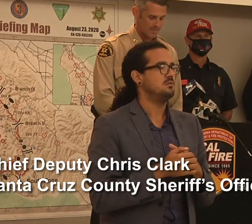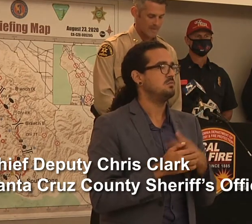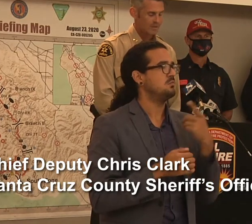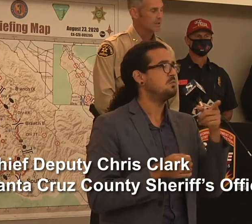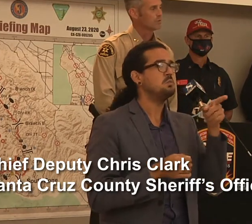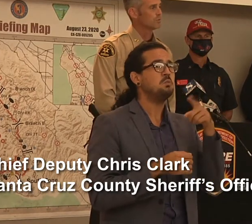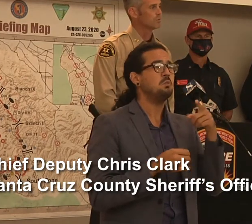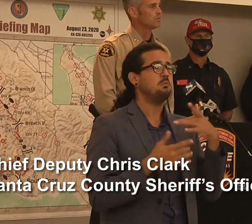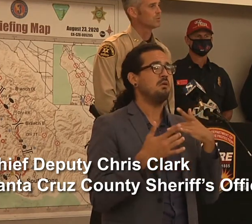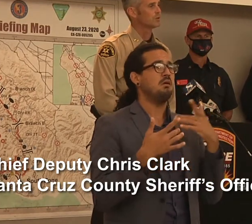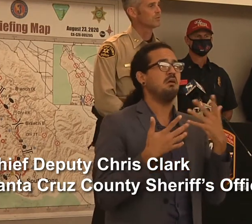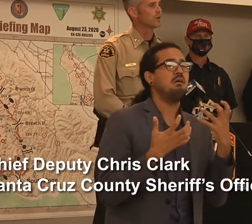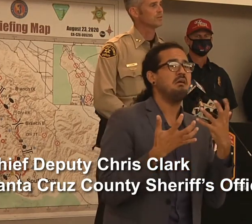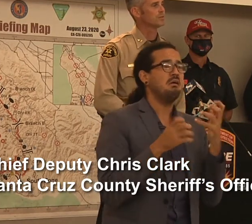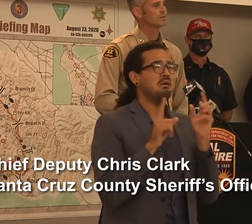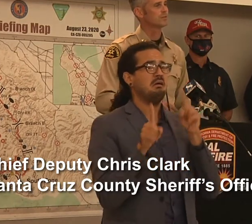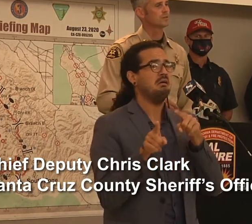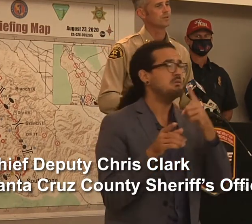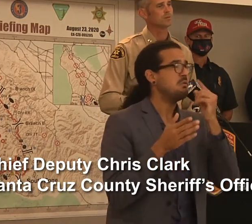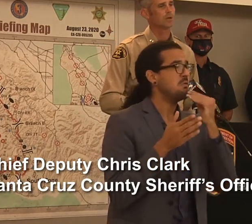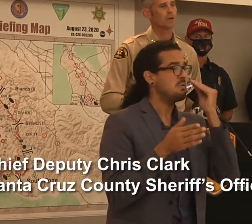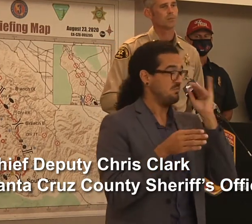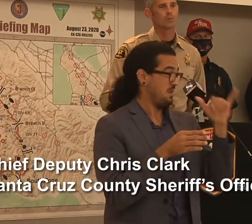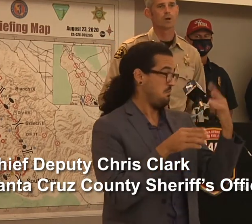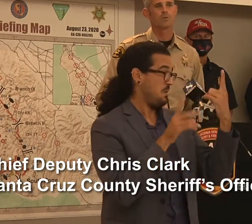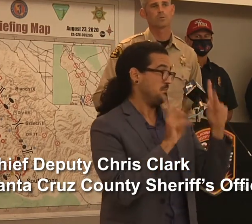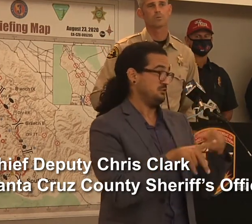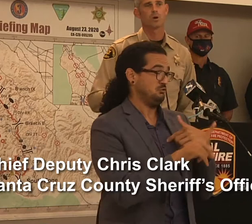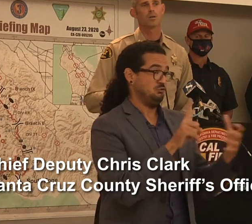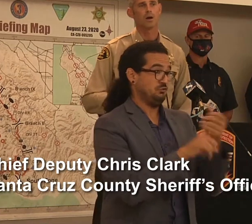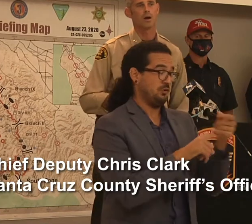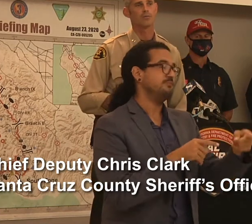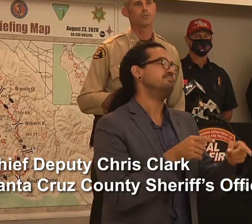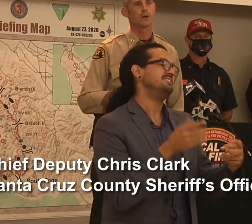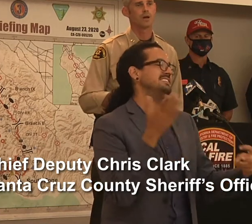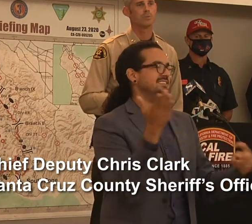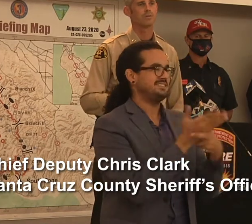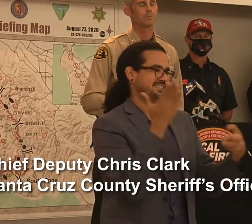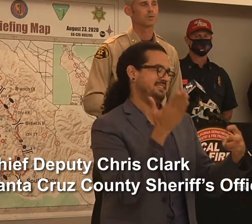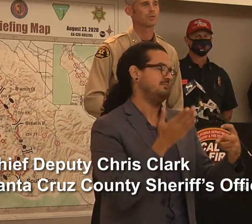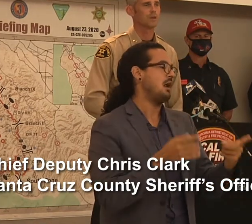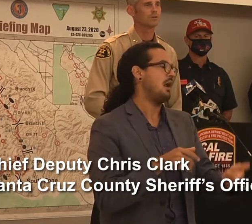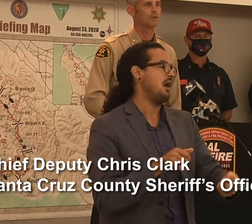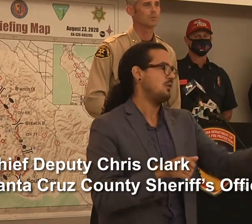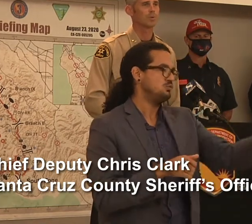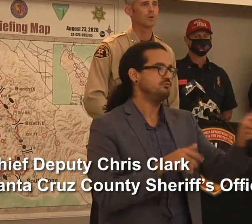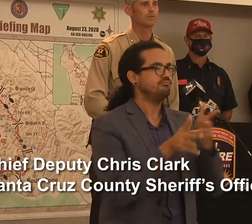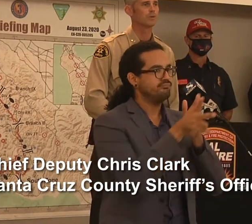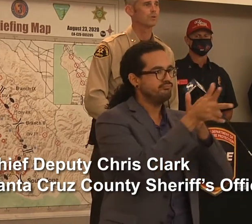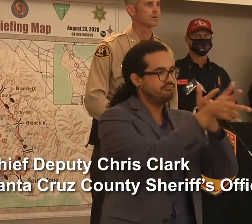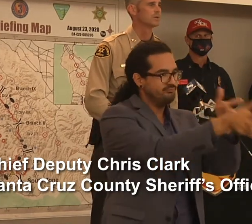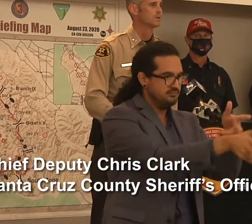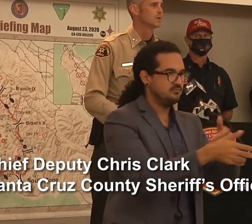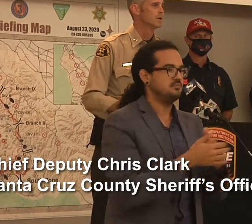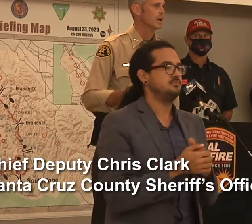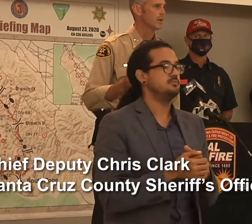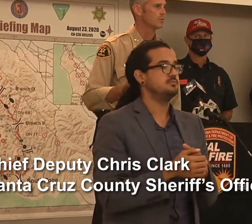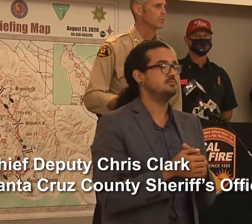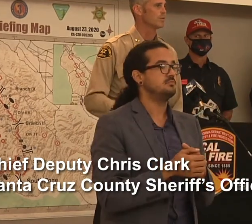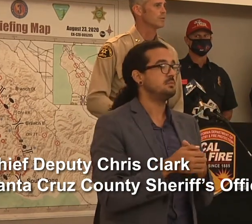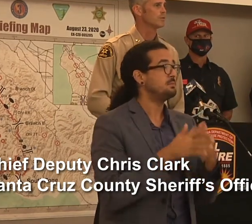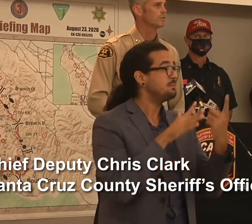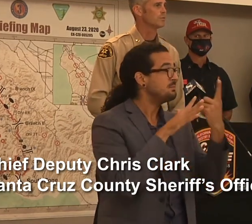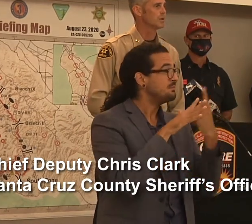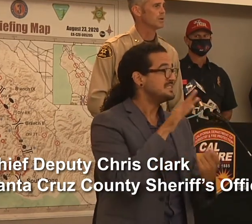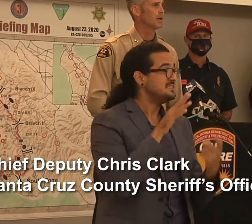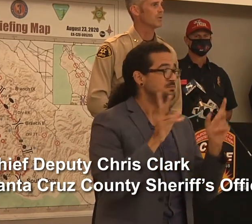out. In terms of missing persons cases, this decedent that we recovered was one of the missing persons cases I'd reported to you earlier. That was